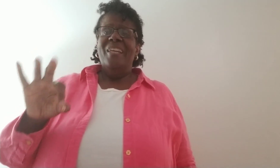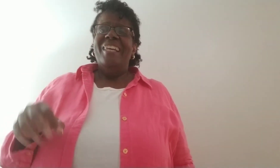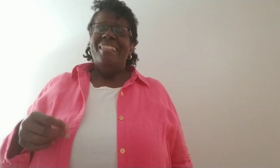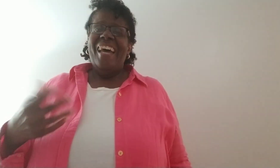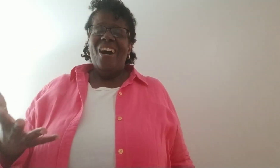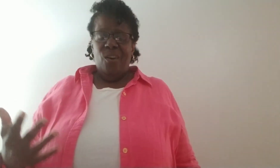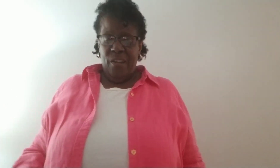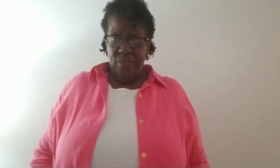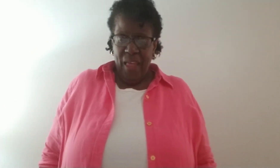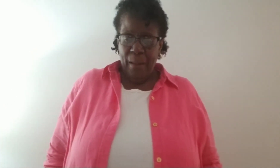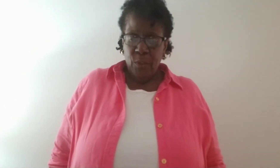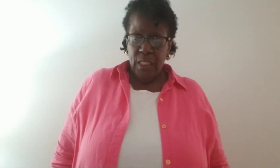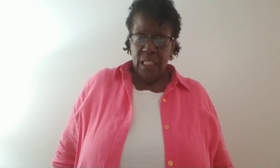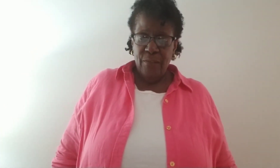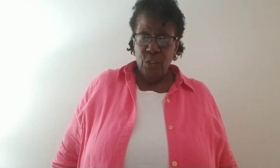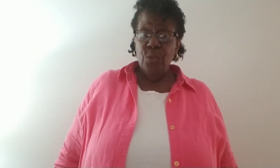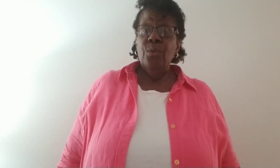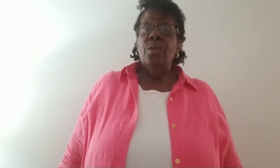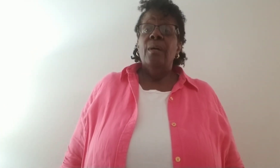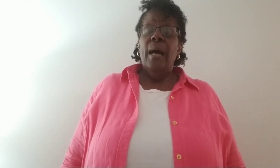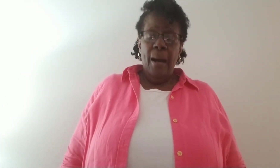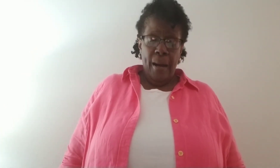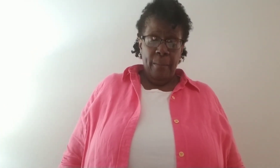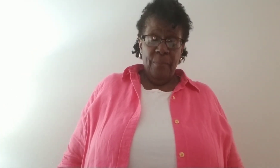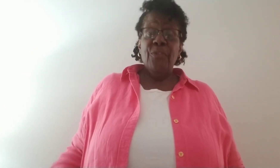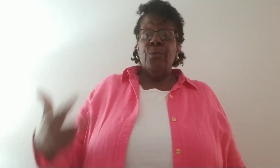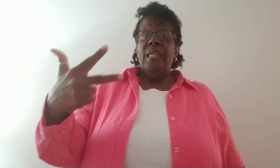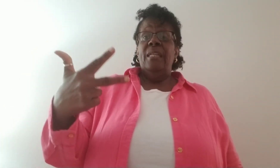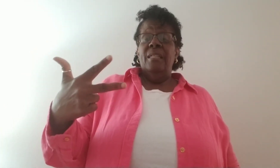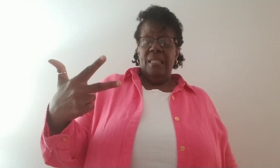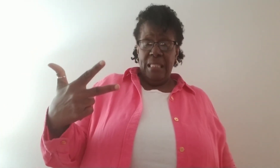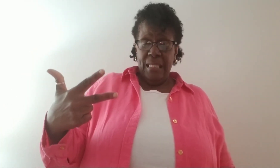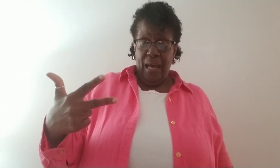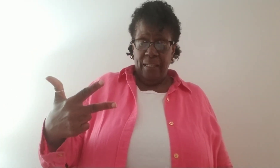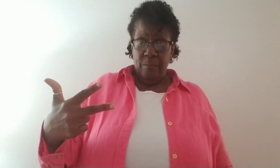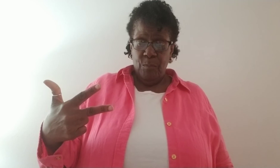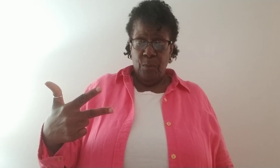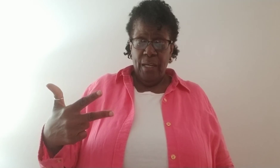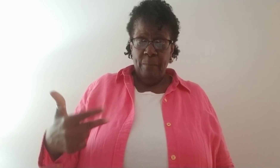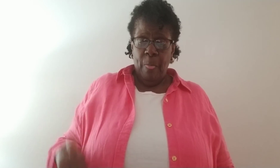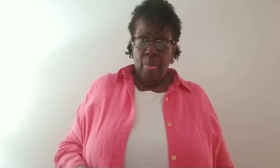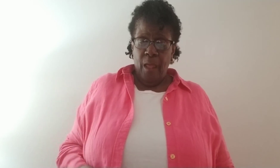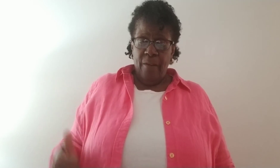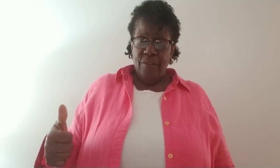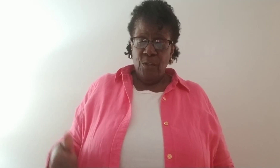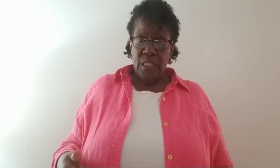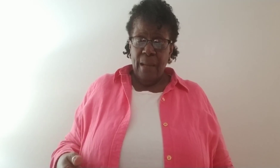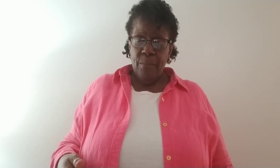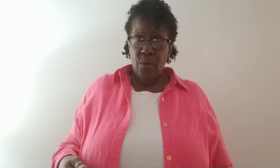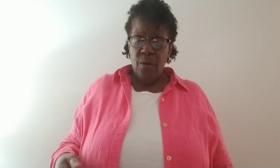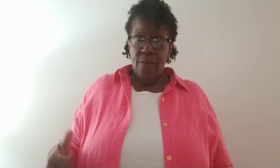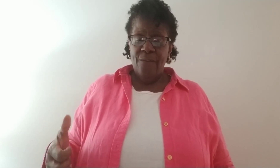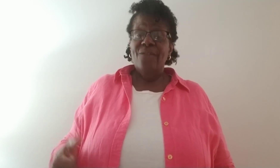9,273,361,769. Now, I'm going to give you three to sign. All right. First number,